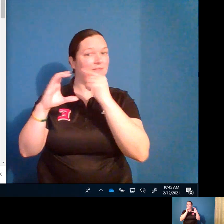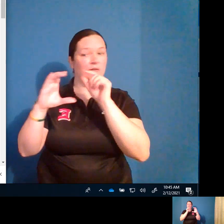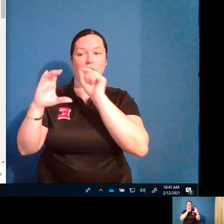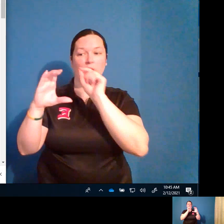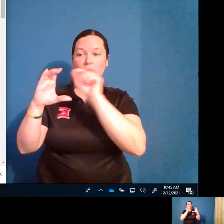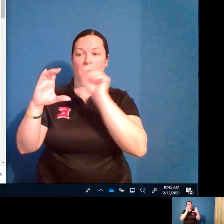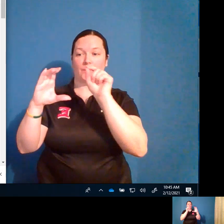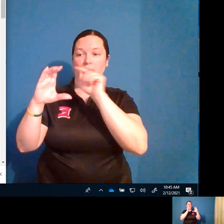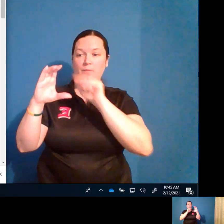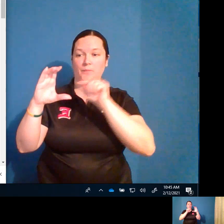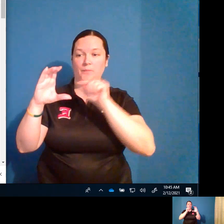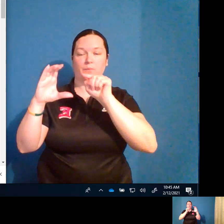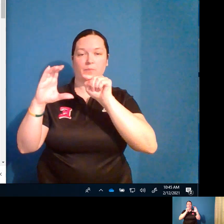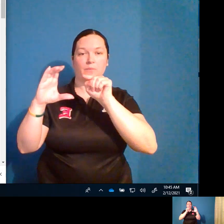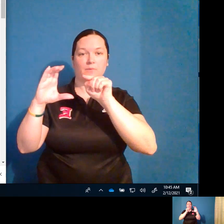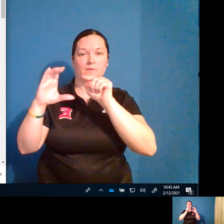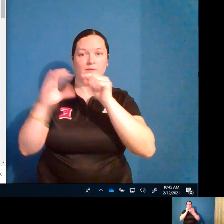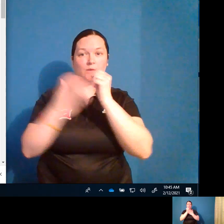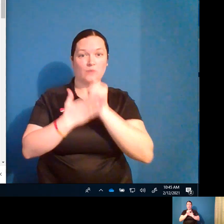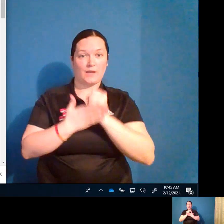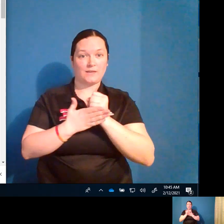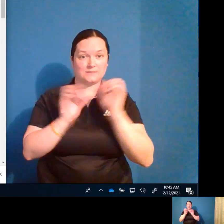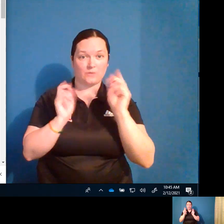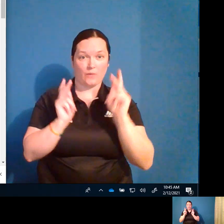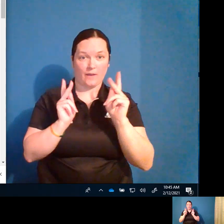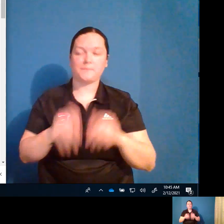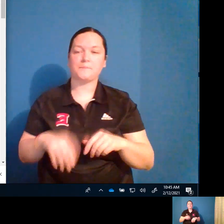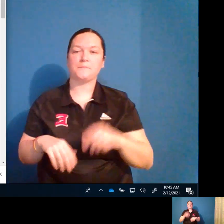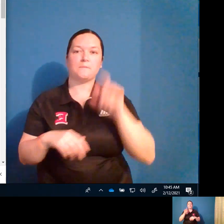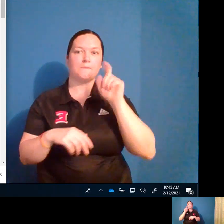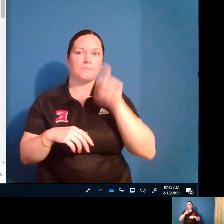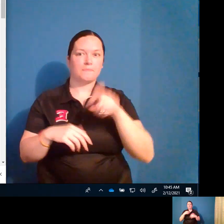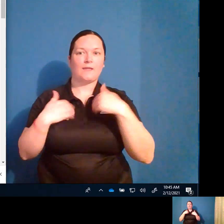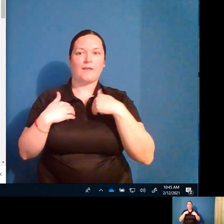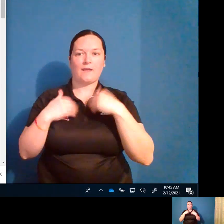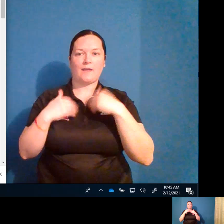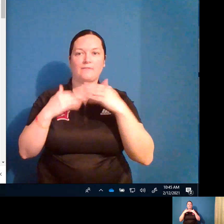3 color. All right. So